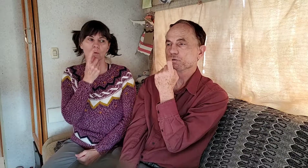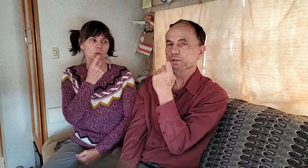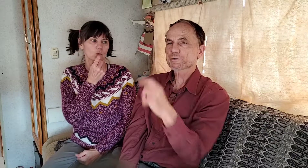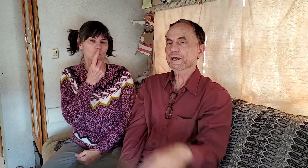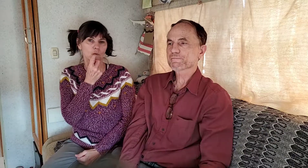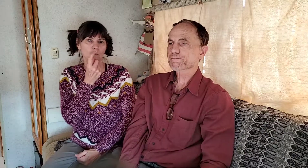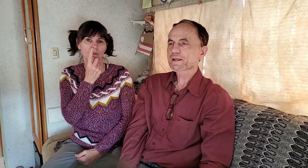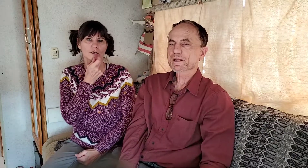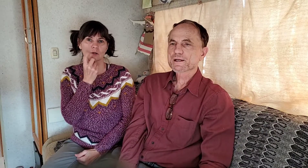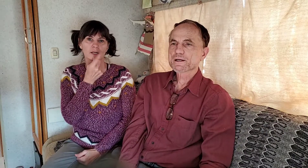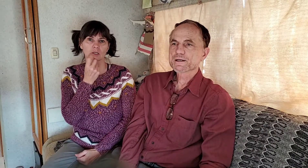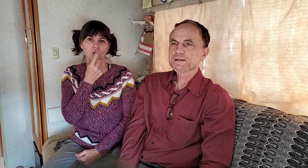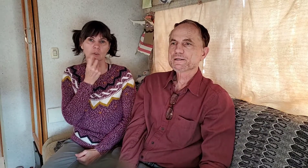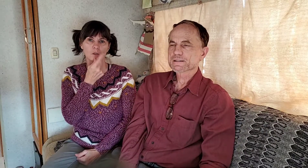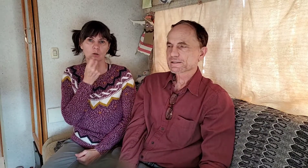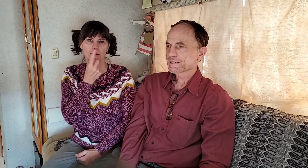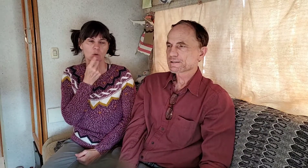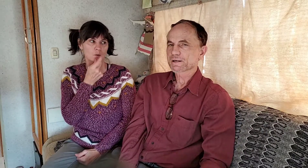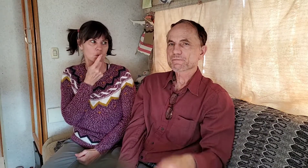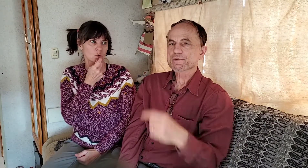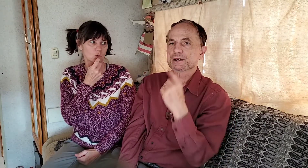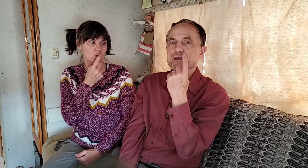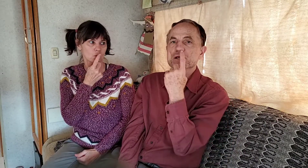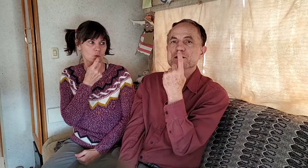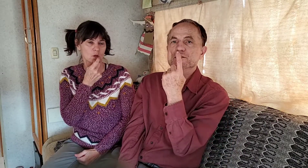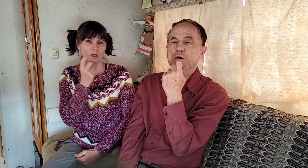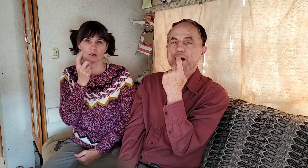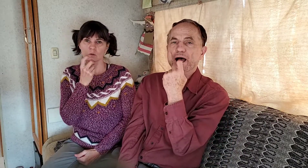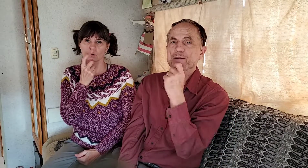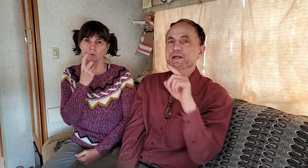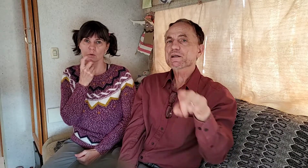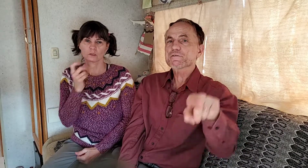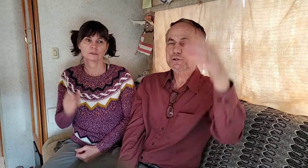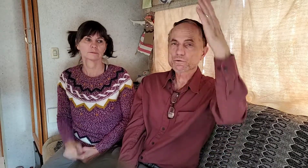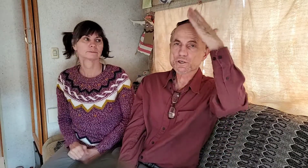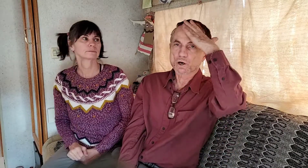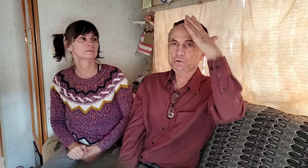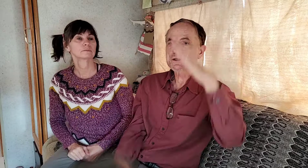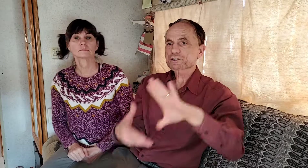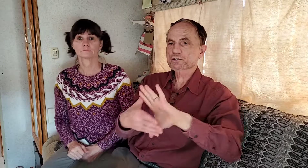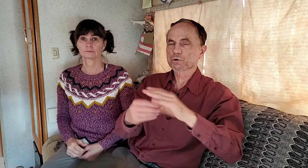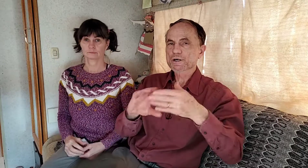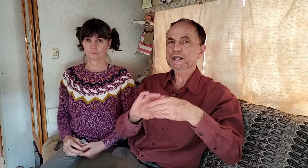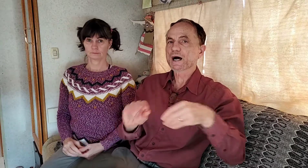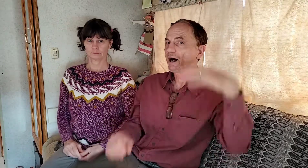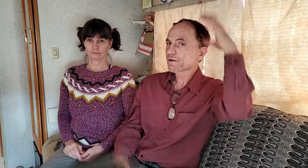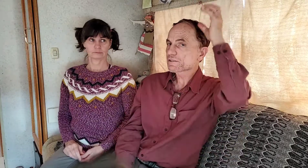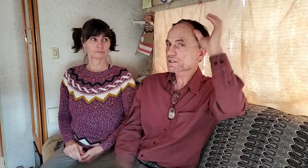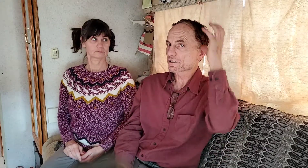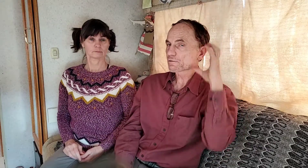Okay. Like drawing a little circle around who. Yeah. So, how many of you know the story of